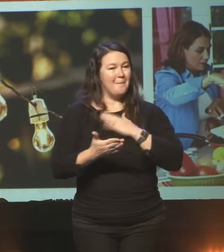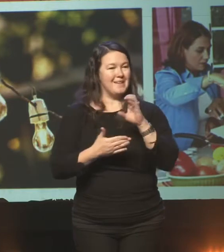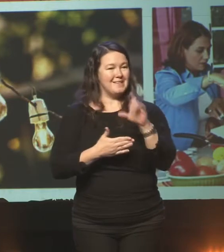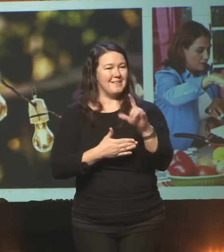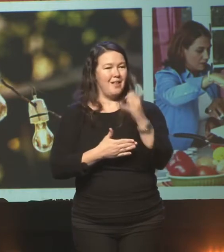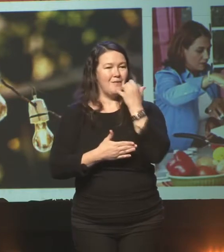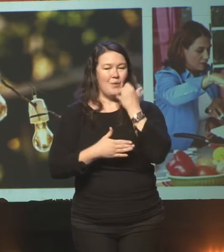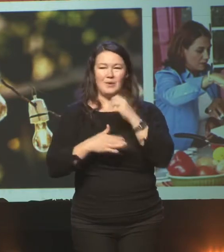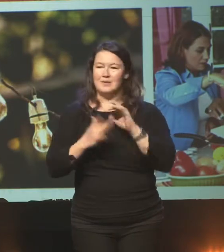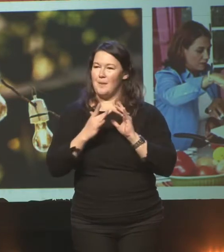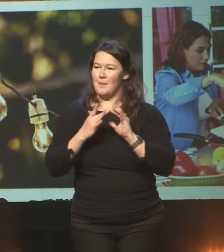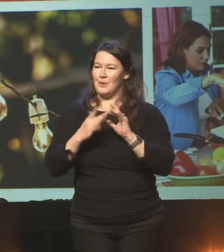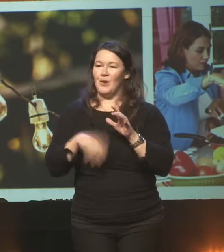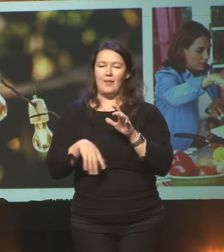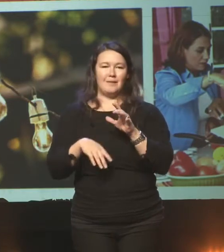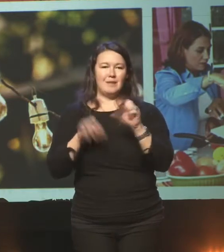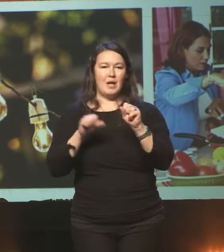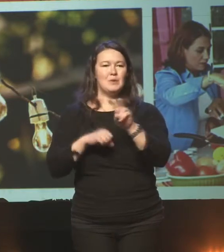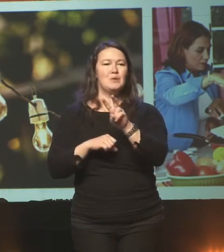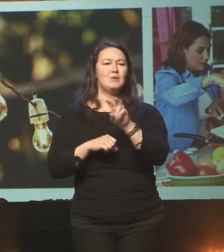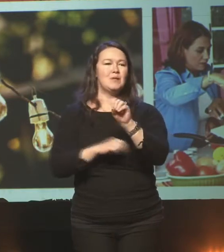If you're tuning in online, if you're here in the room, it's